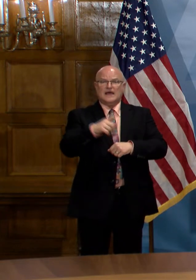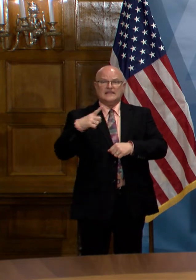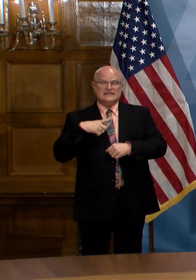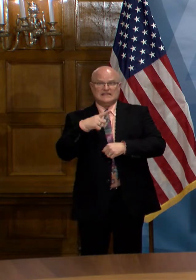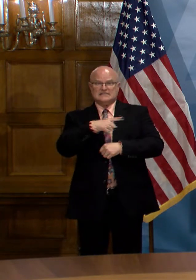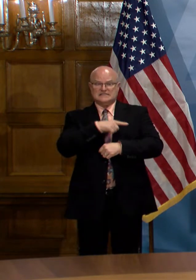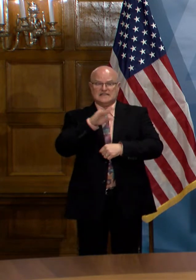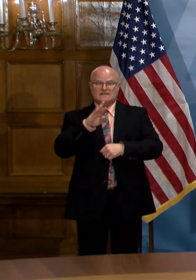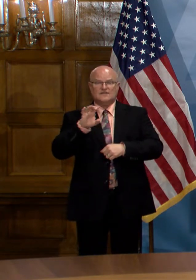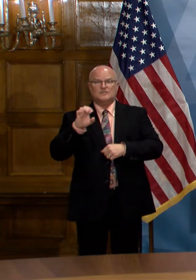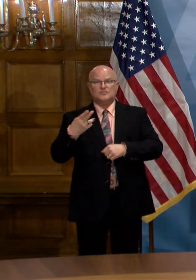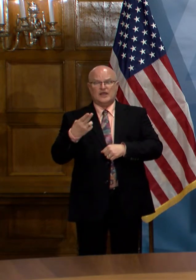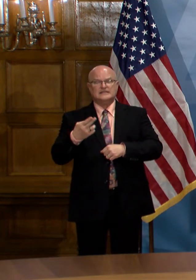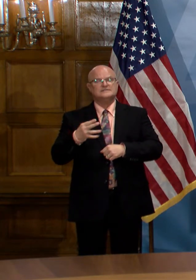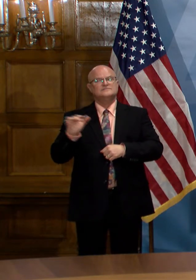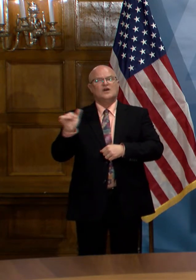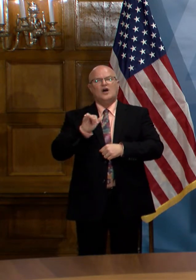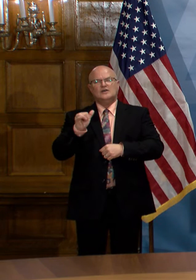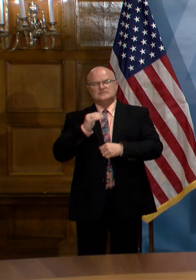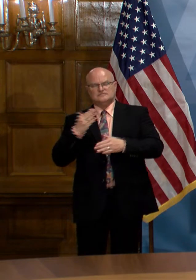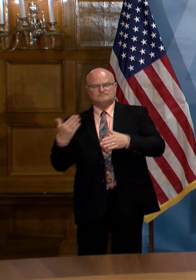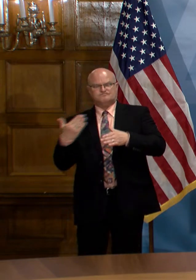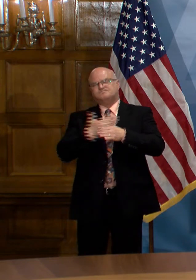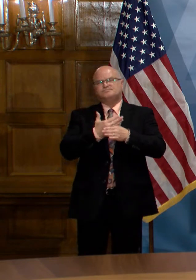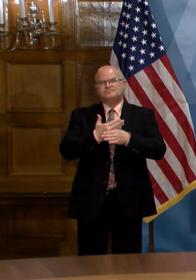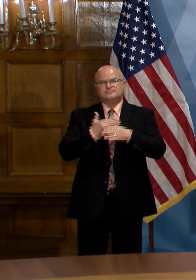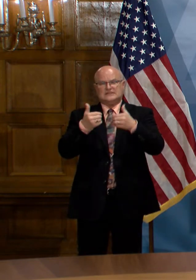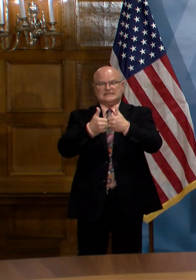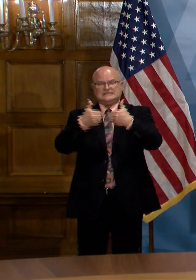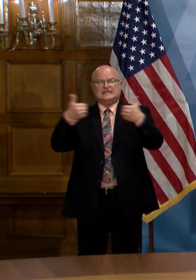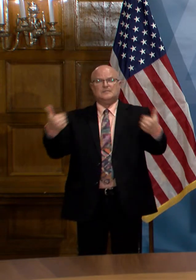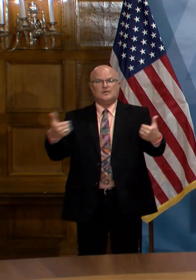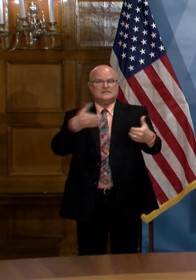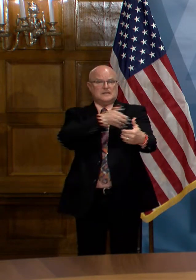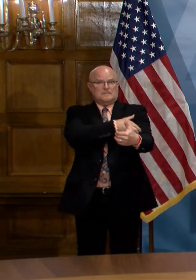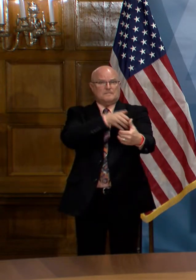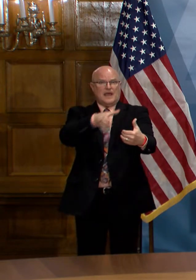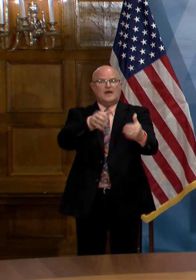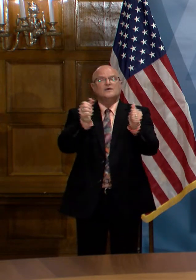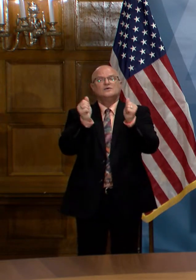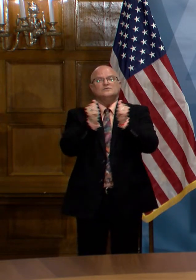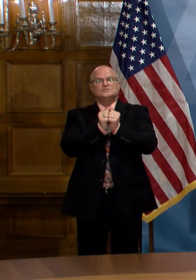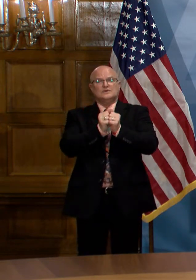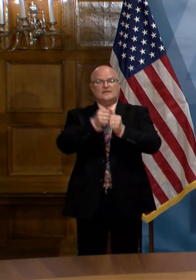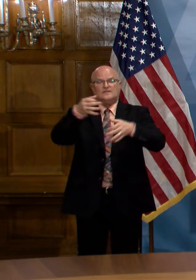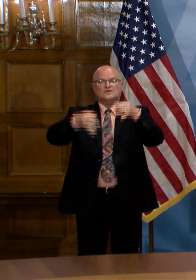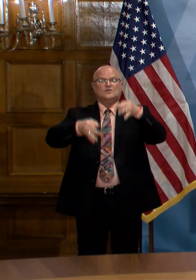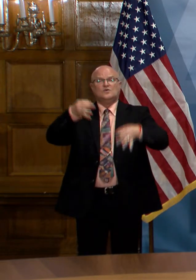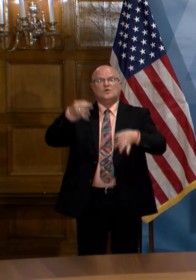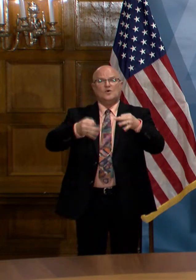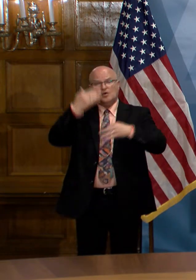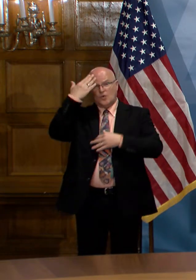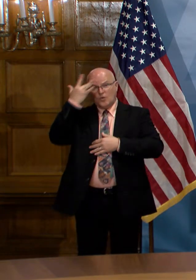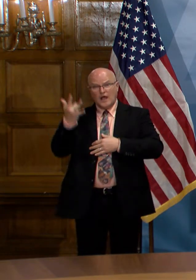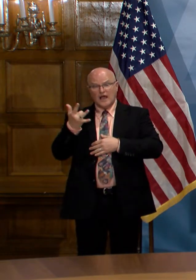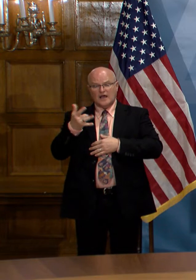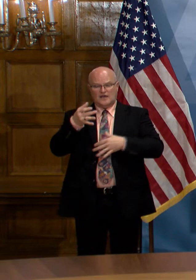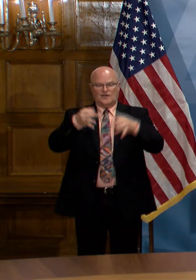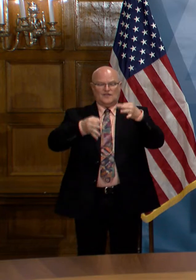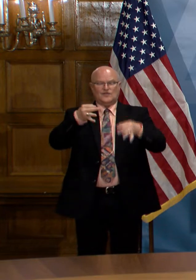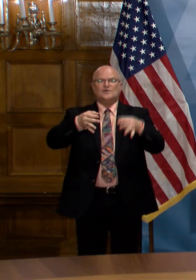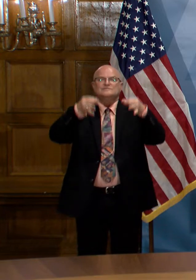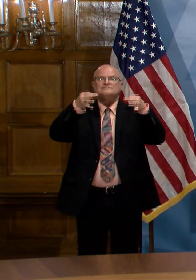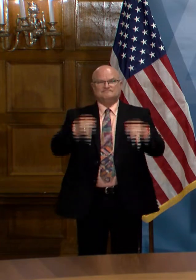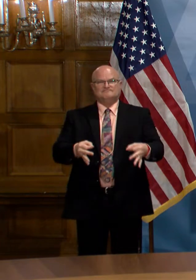legislative branch. It also impedes upon the separation of powers with the courts because the courts have ruled on